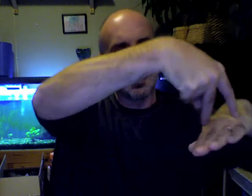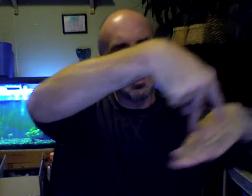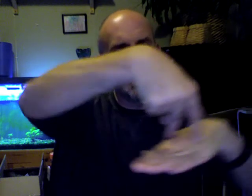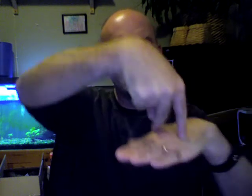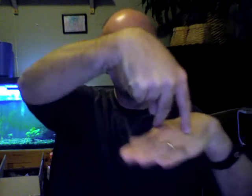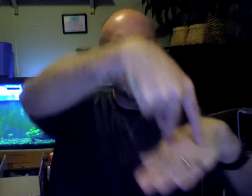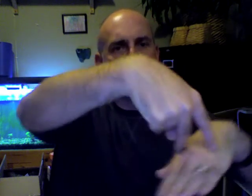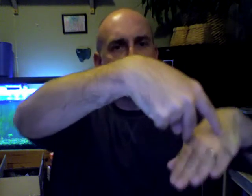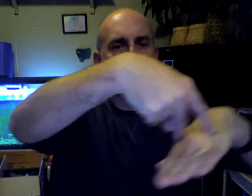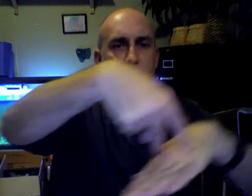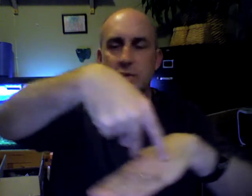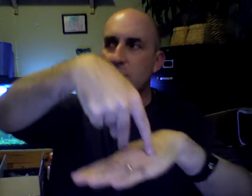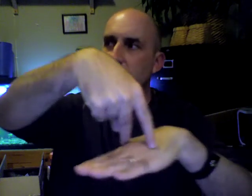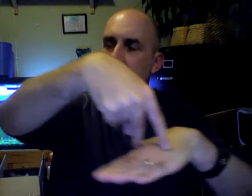it, and moving around.